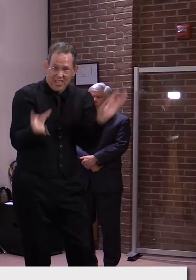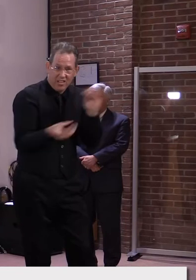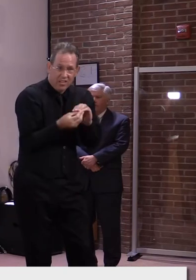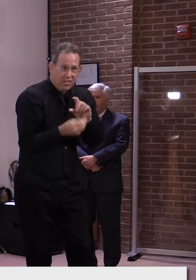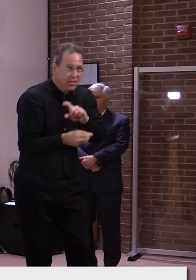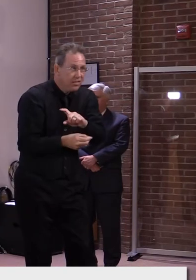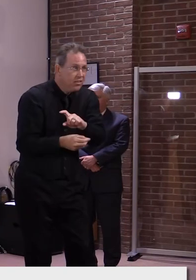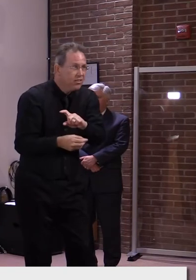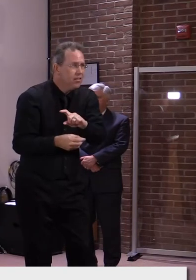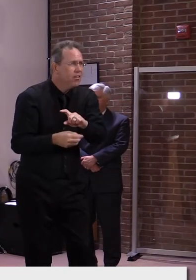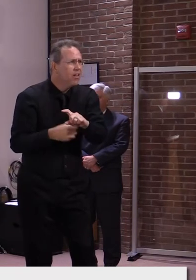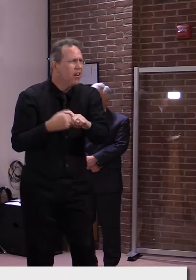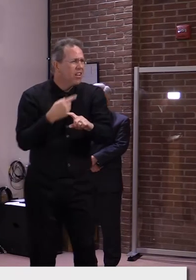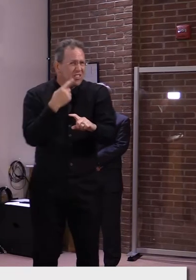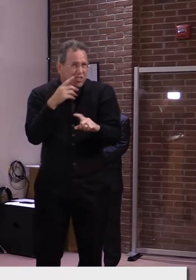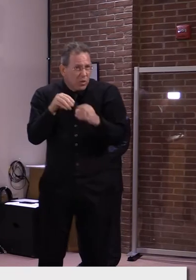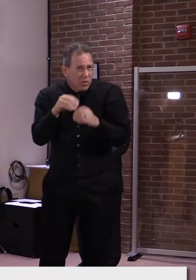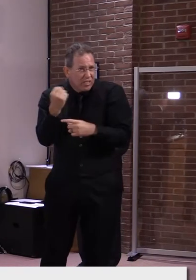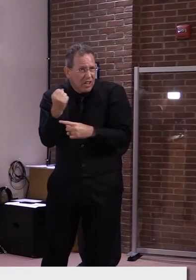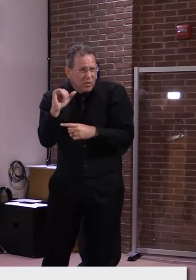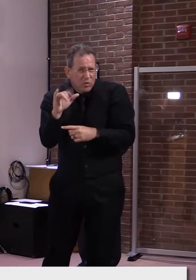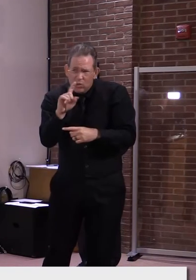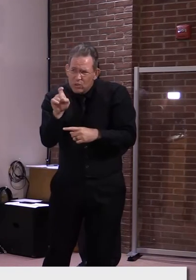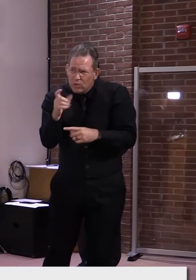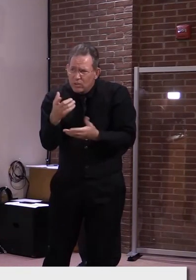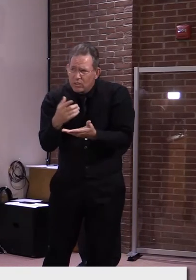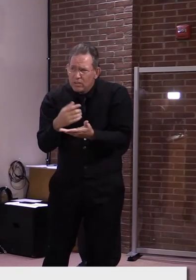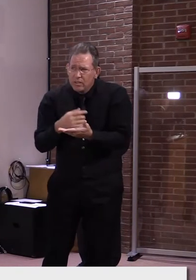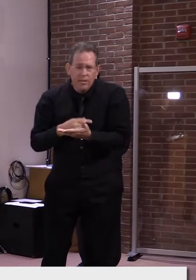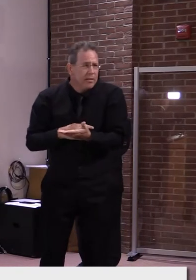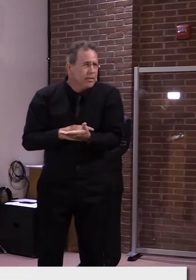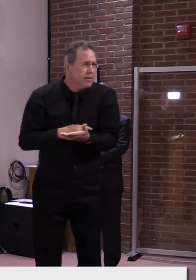So we still have Sunday and Monday.